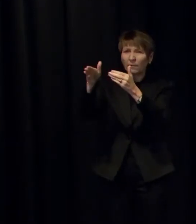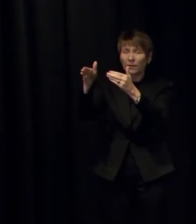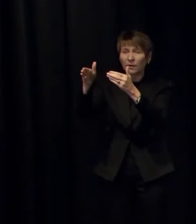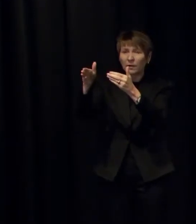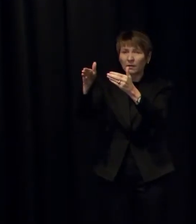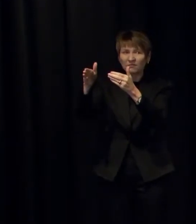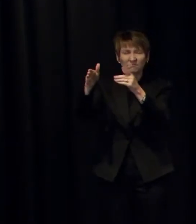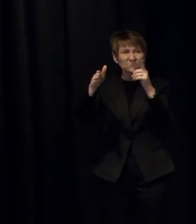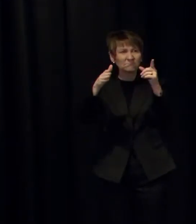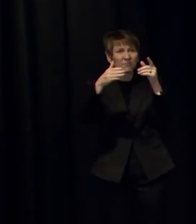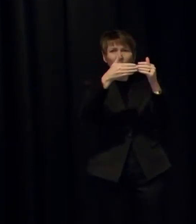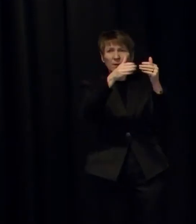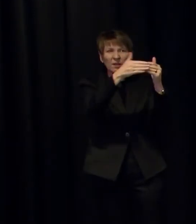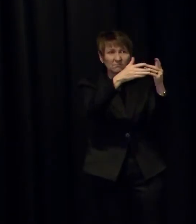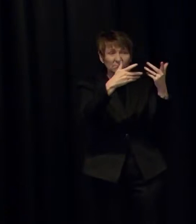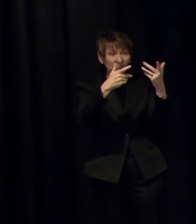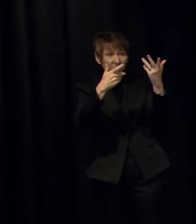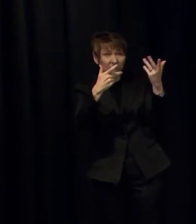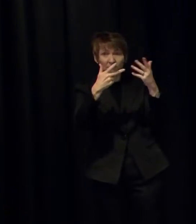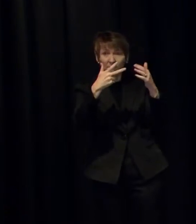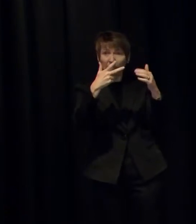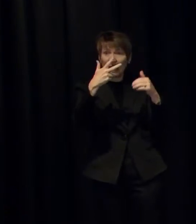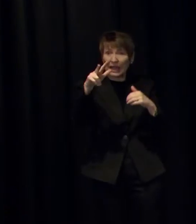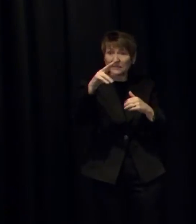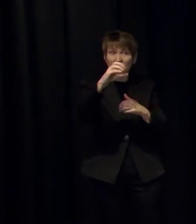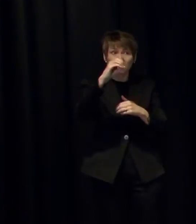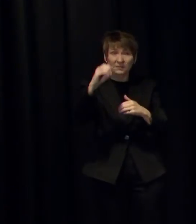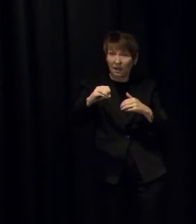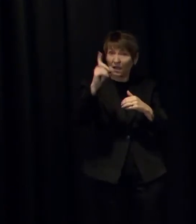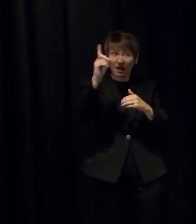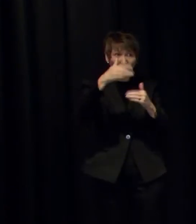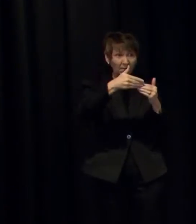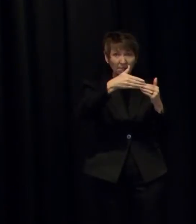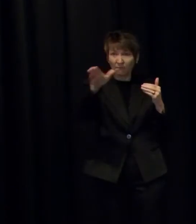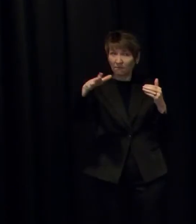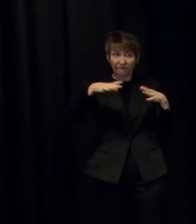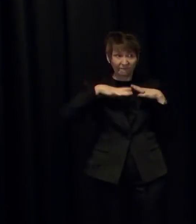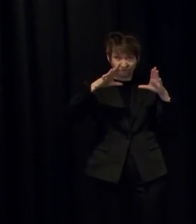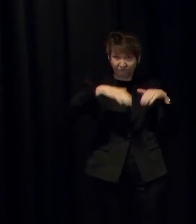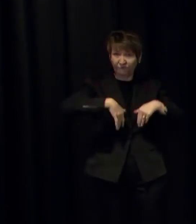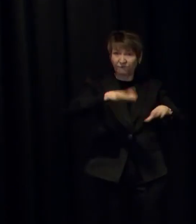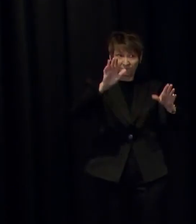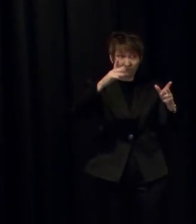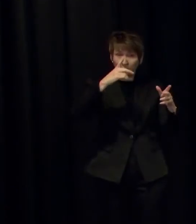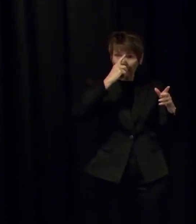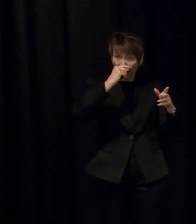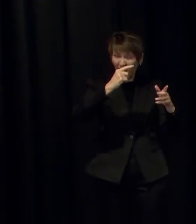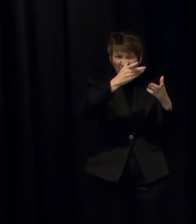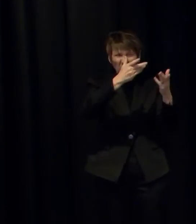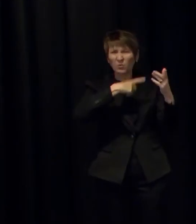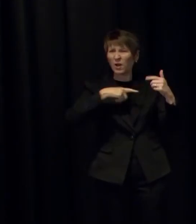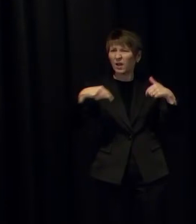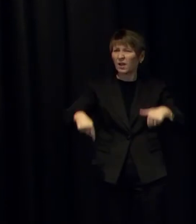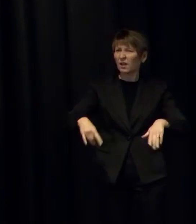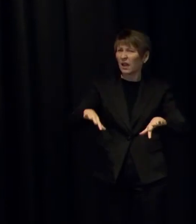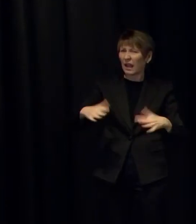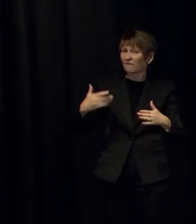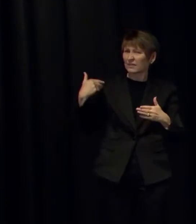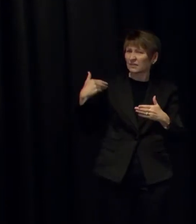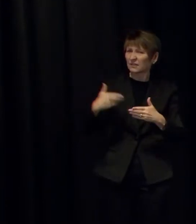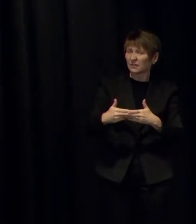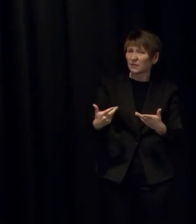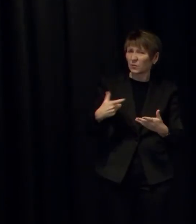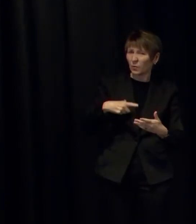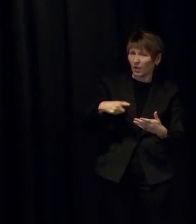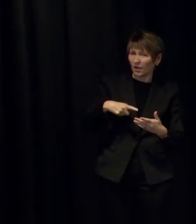had. Now they're over the 80% mark and they're completely free. Can you reflect on some of that? I mean, what your view is? Look, I think it's almost entirely a